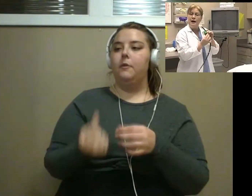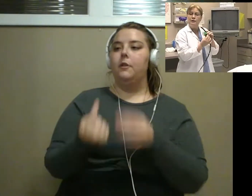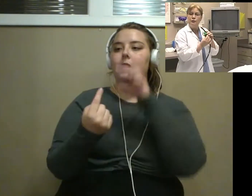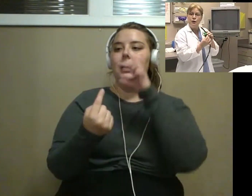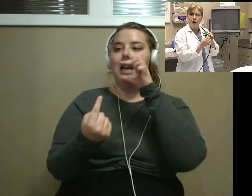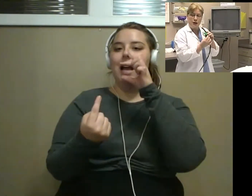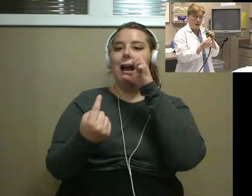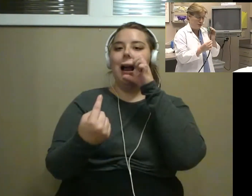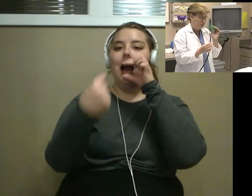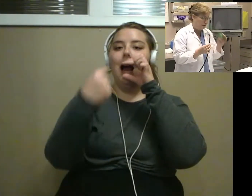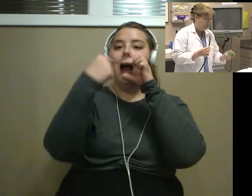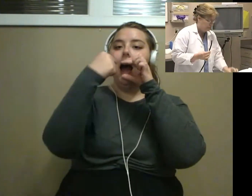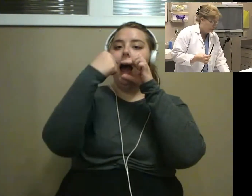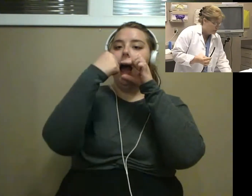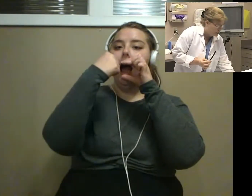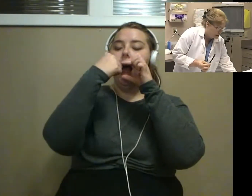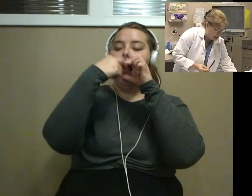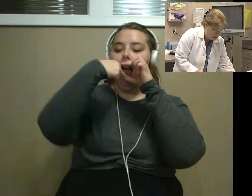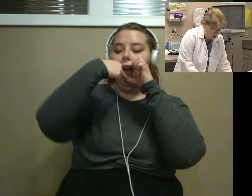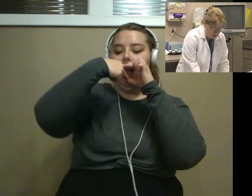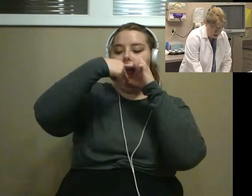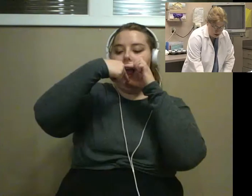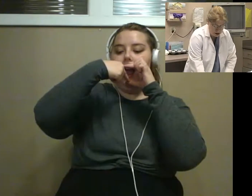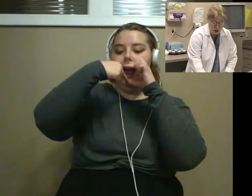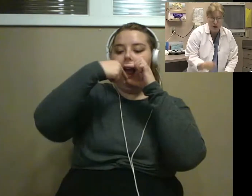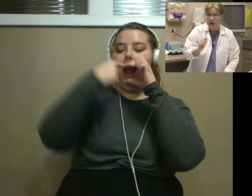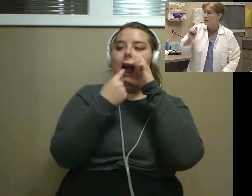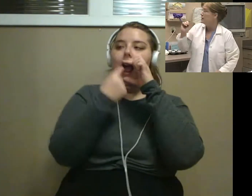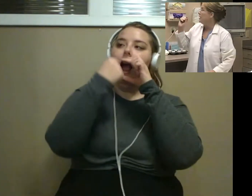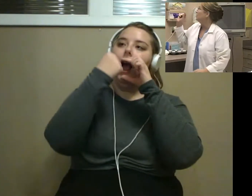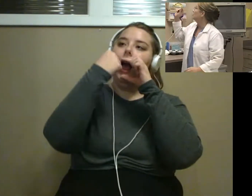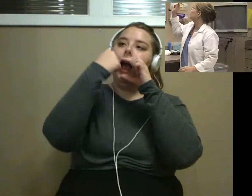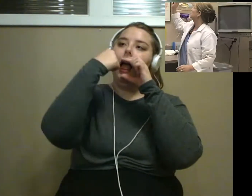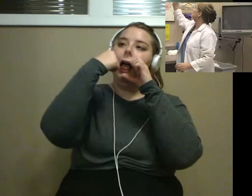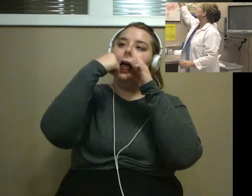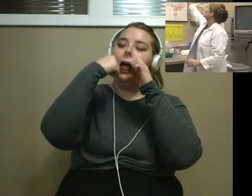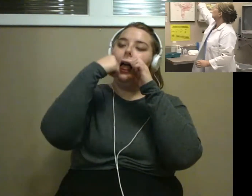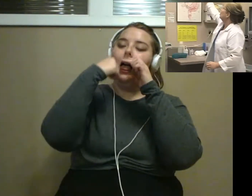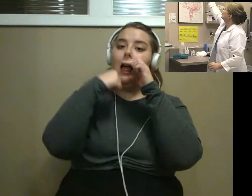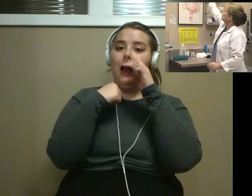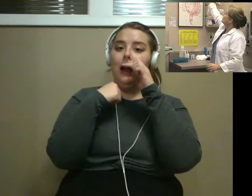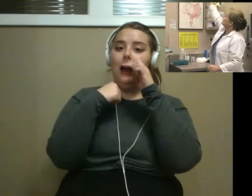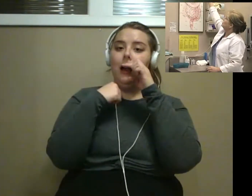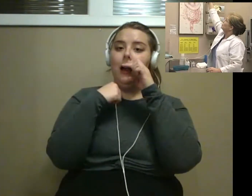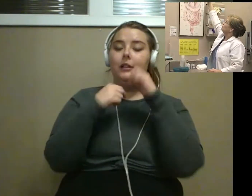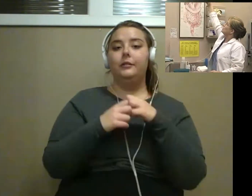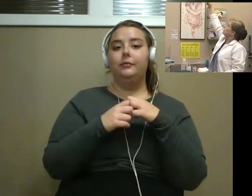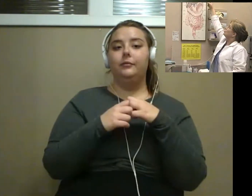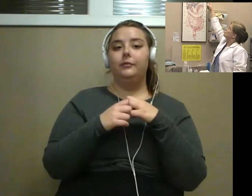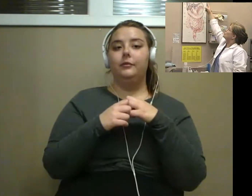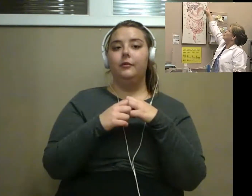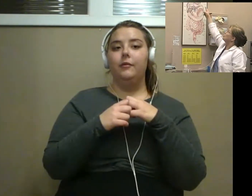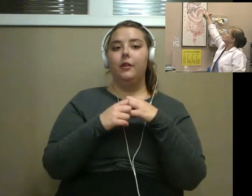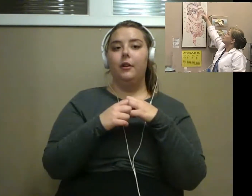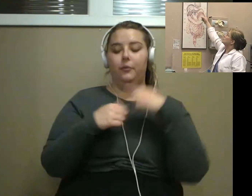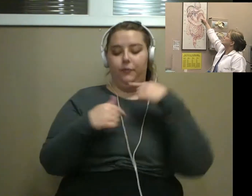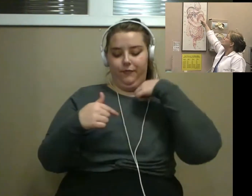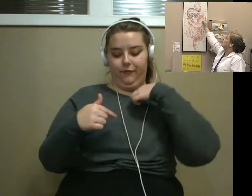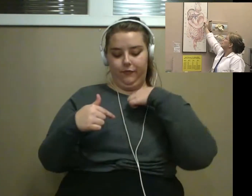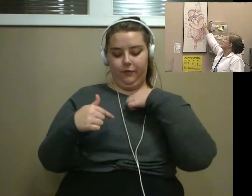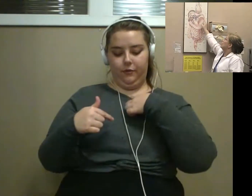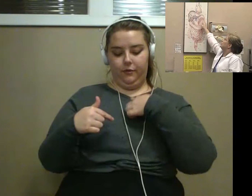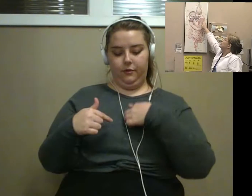across the back of your tongue, and he will insert it down all the way down your